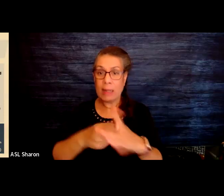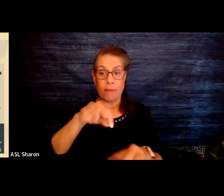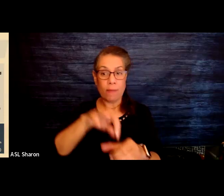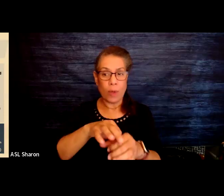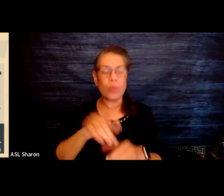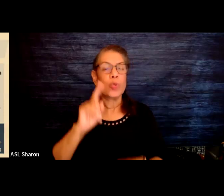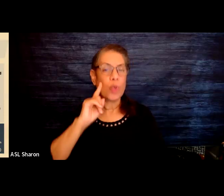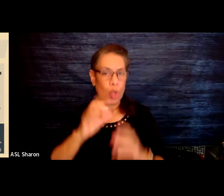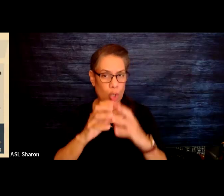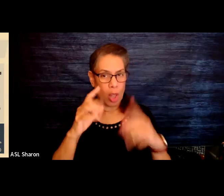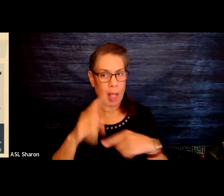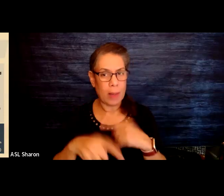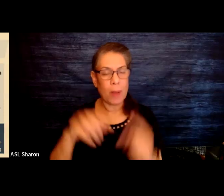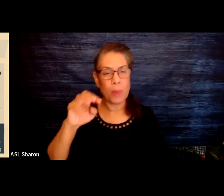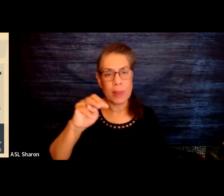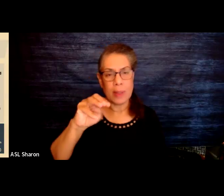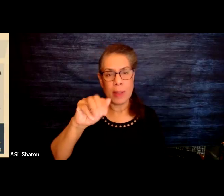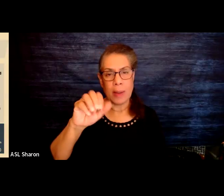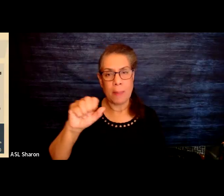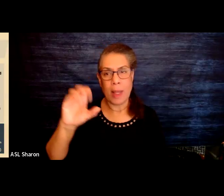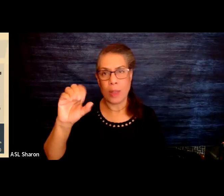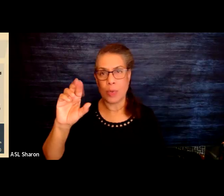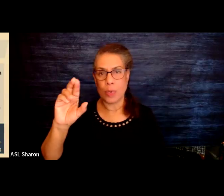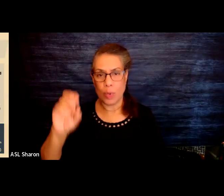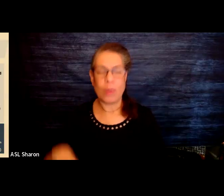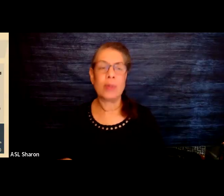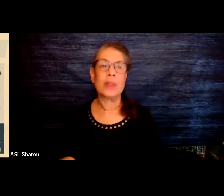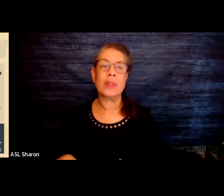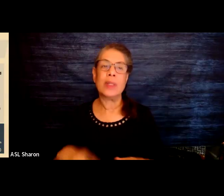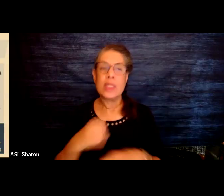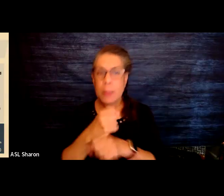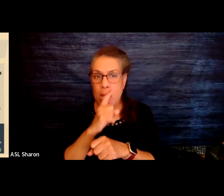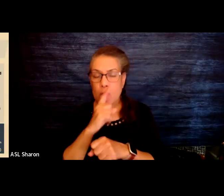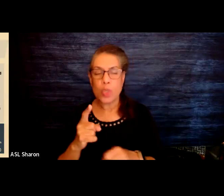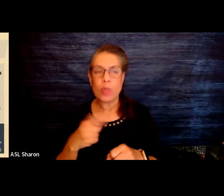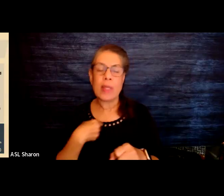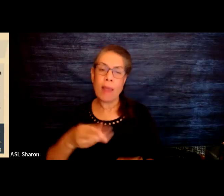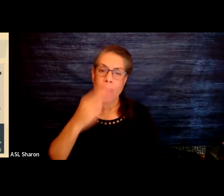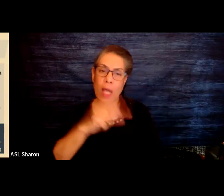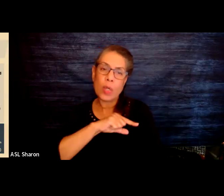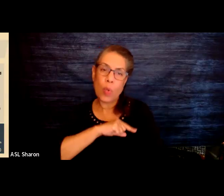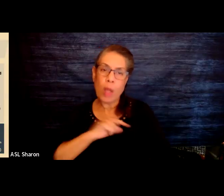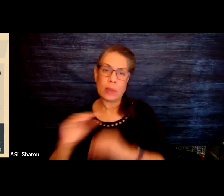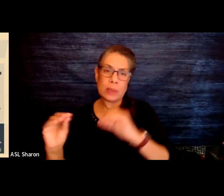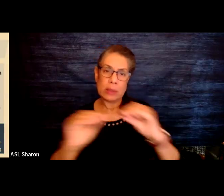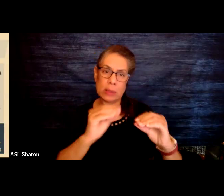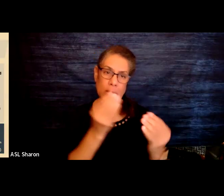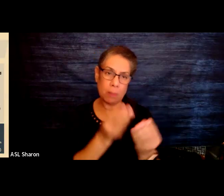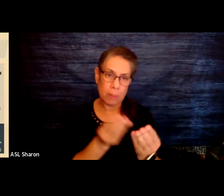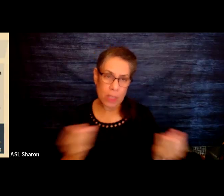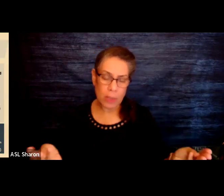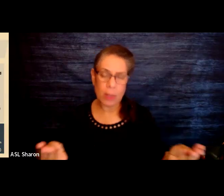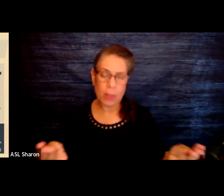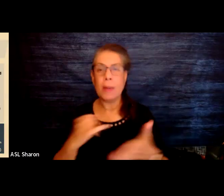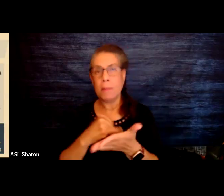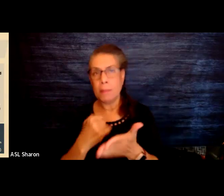all have heard a lot about, ensuring that our students have access to high quality instructional materials, meaning that they have access to